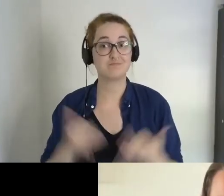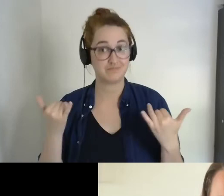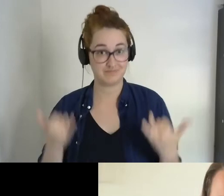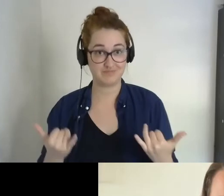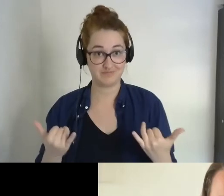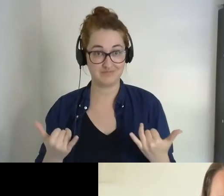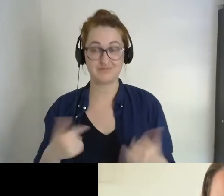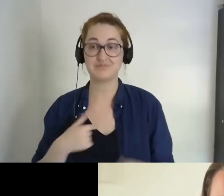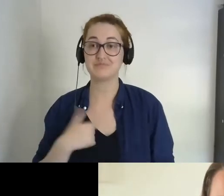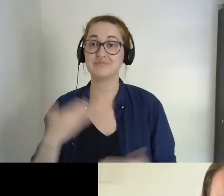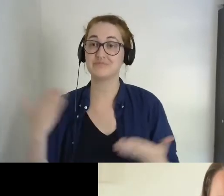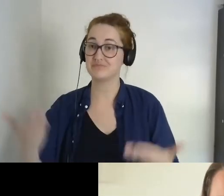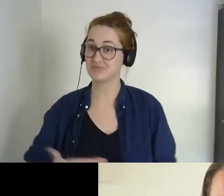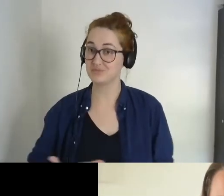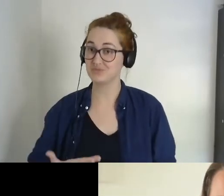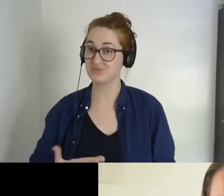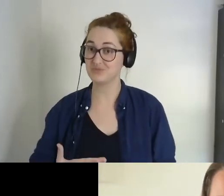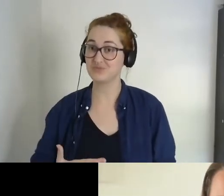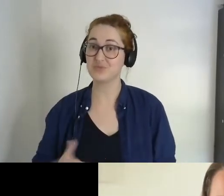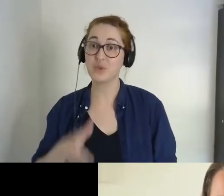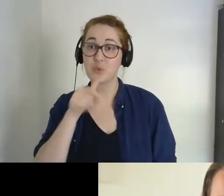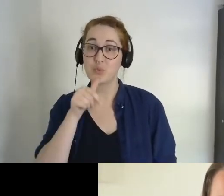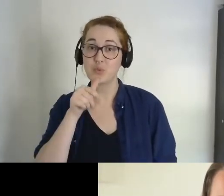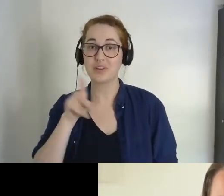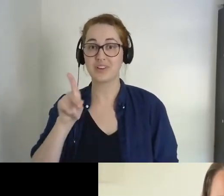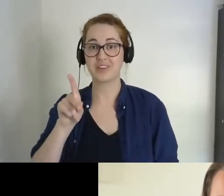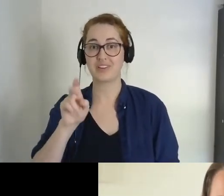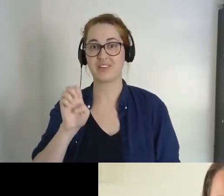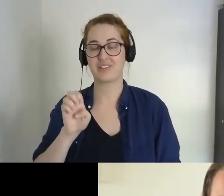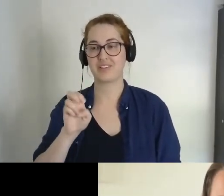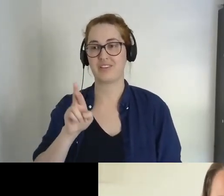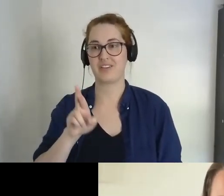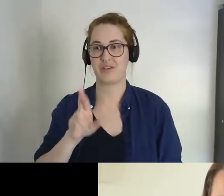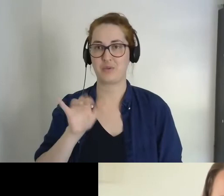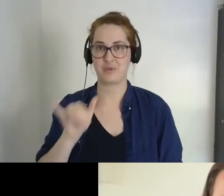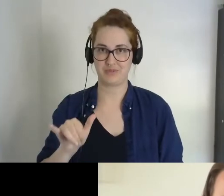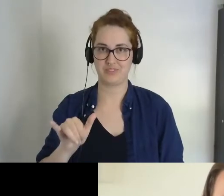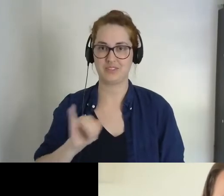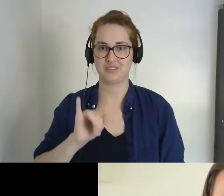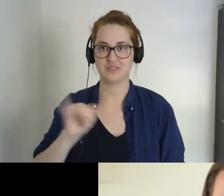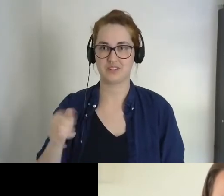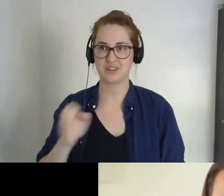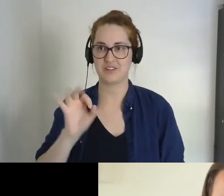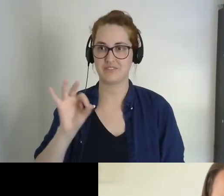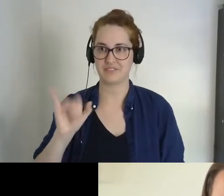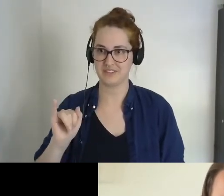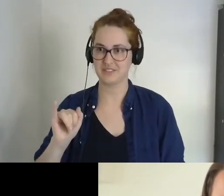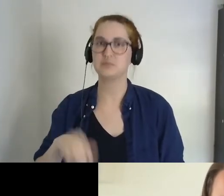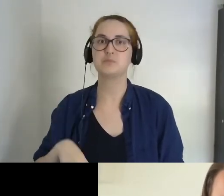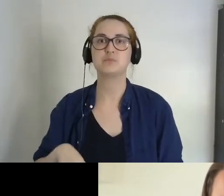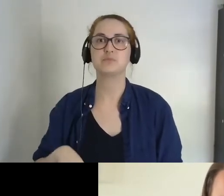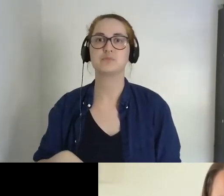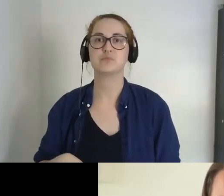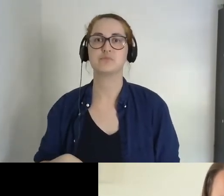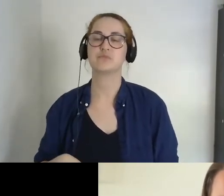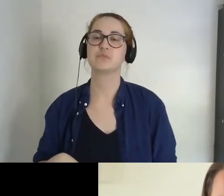to introduce Carrie Joffe. Carrie is a human rights lawyer at Arch Disability Law